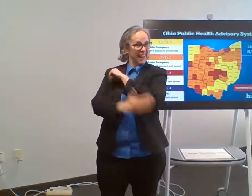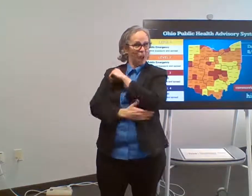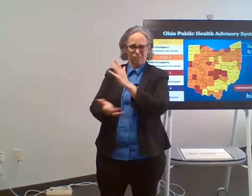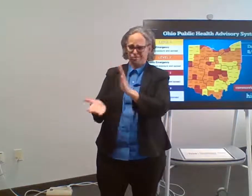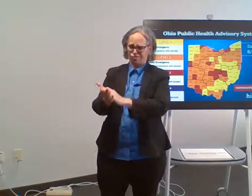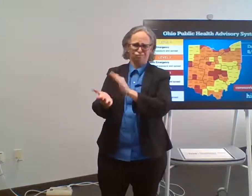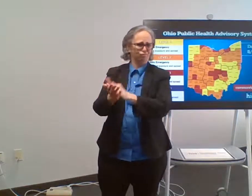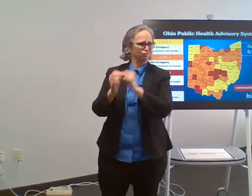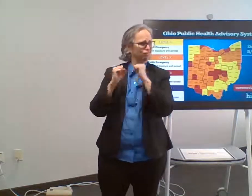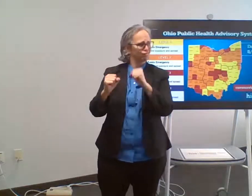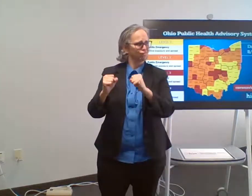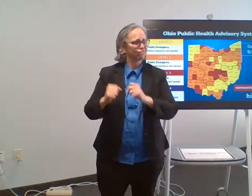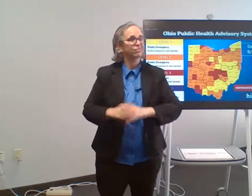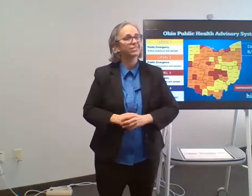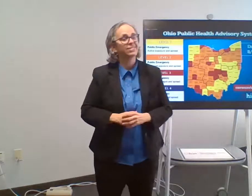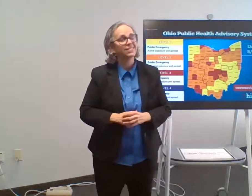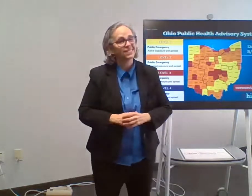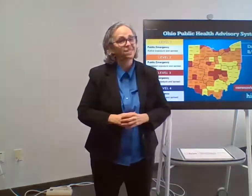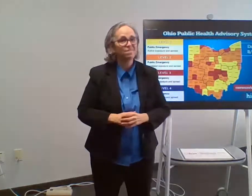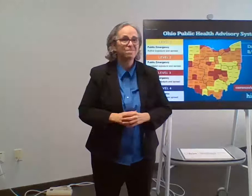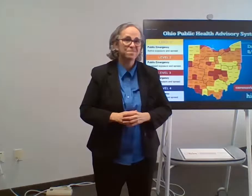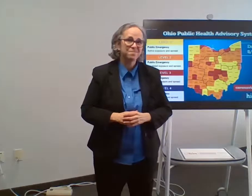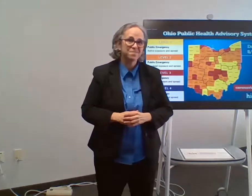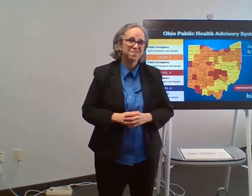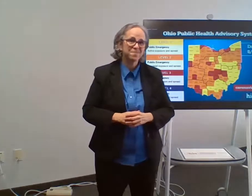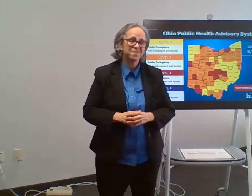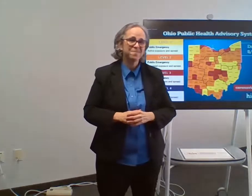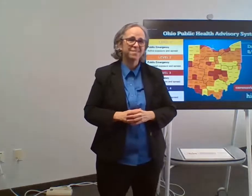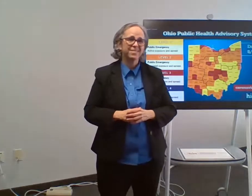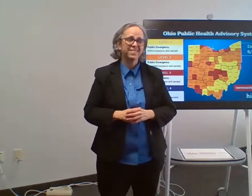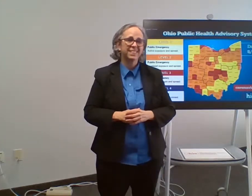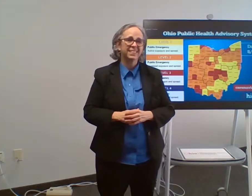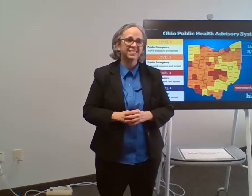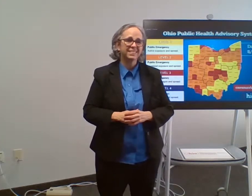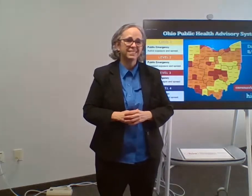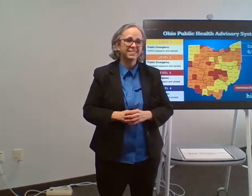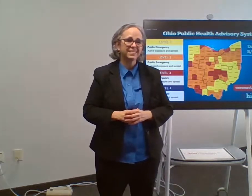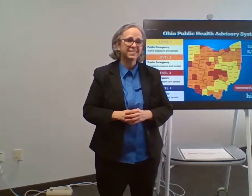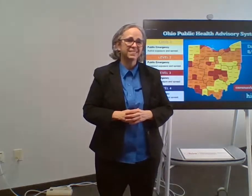emergency department indicator, which is an early indicator.